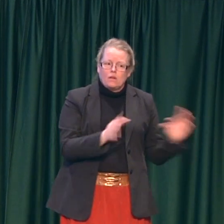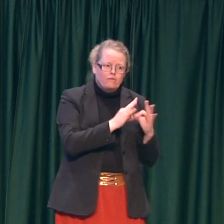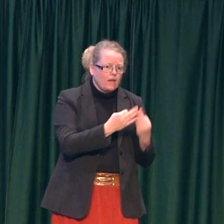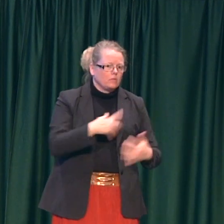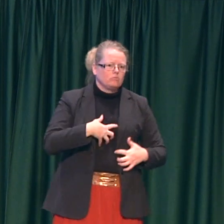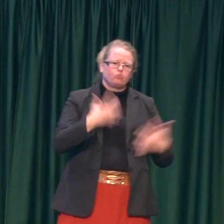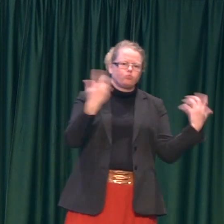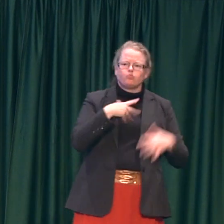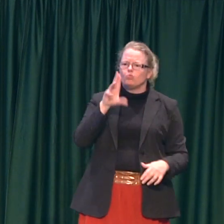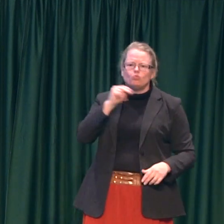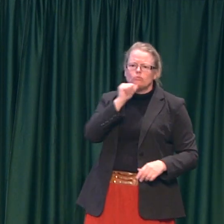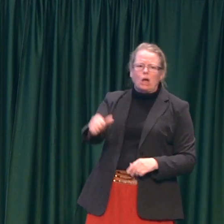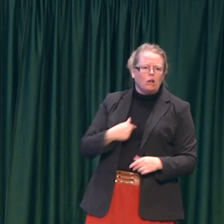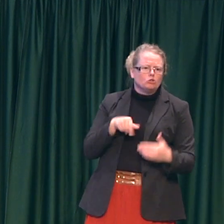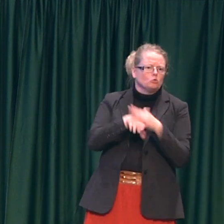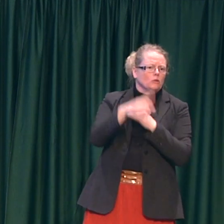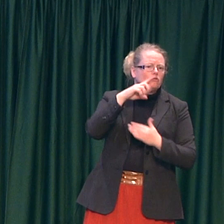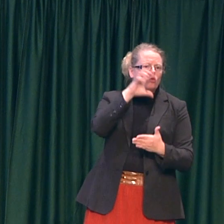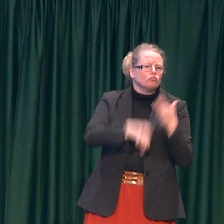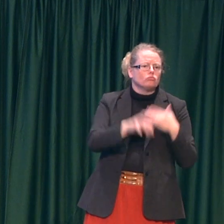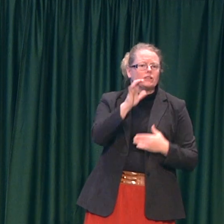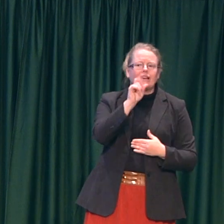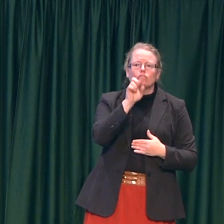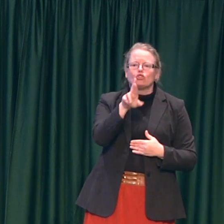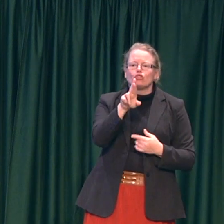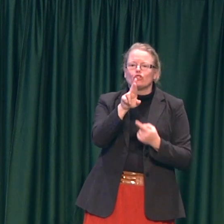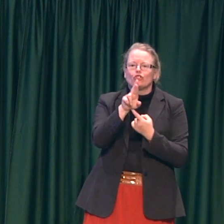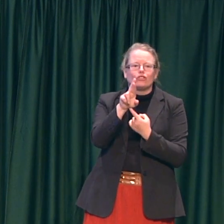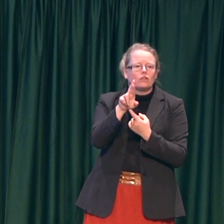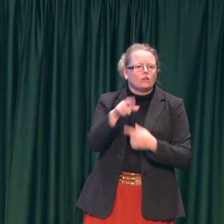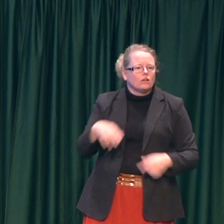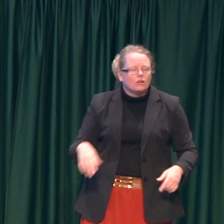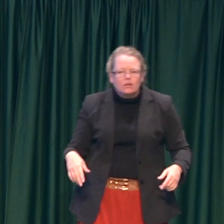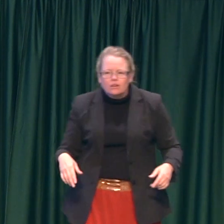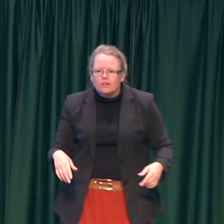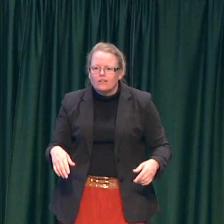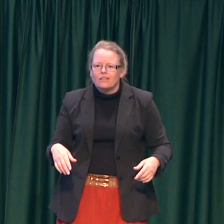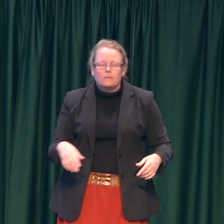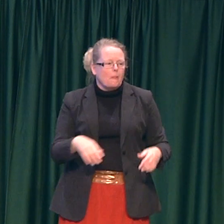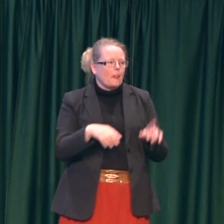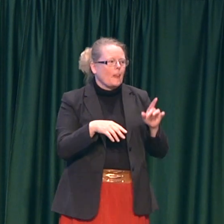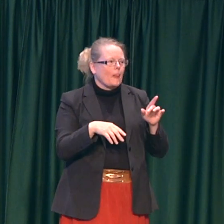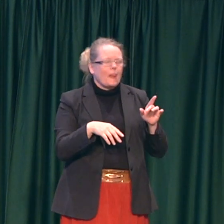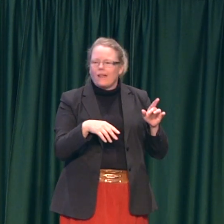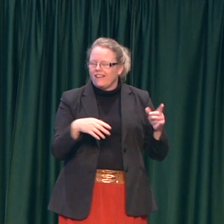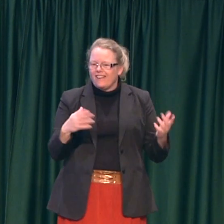work. And then the family responds again. No, this is a procedure